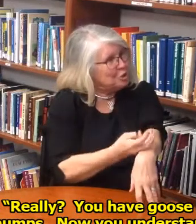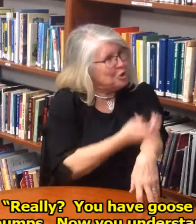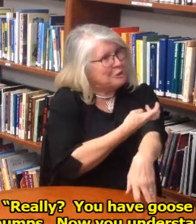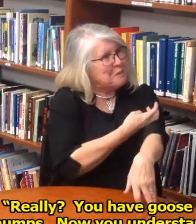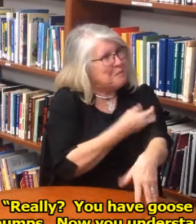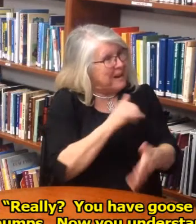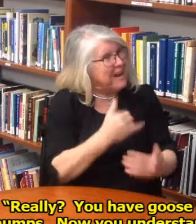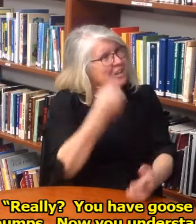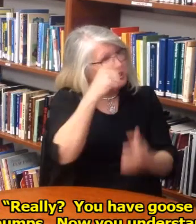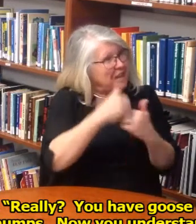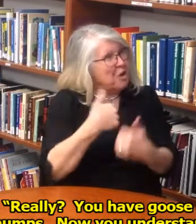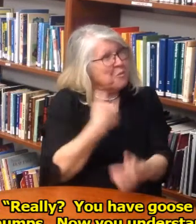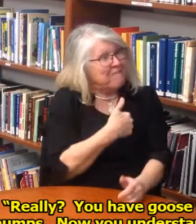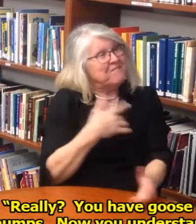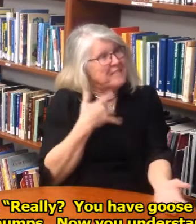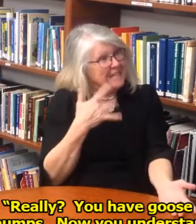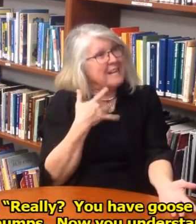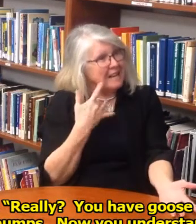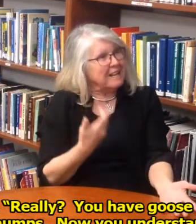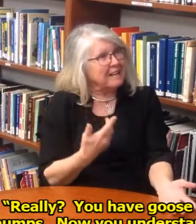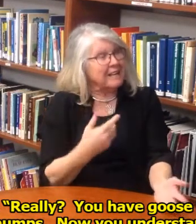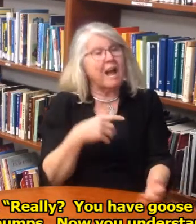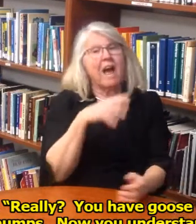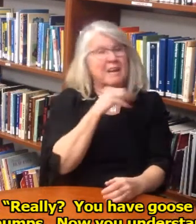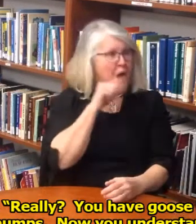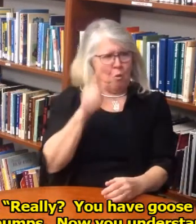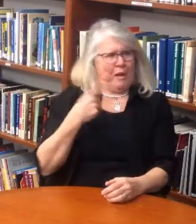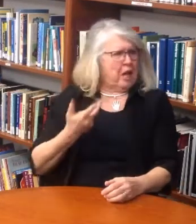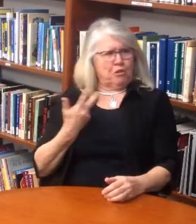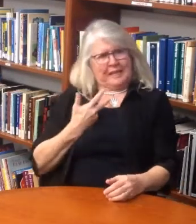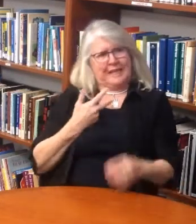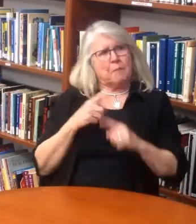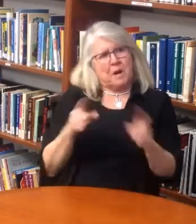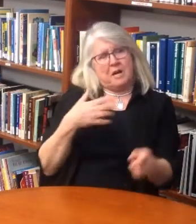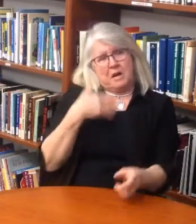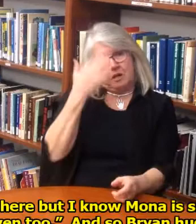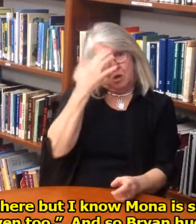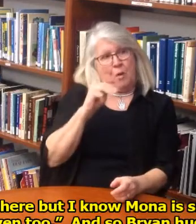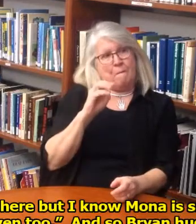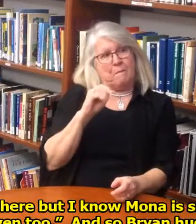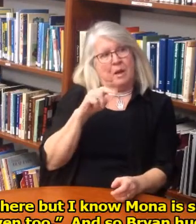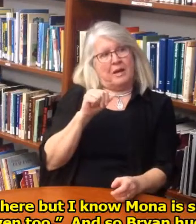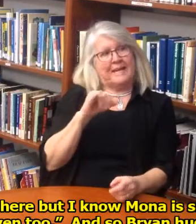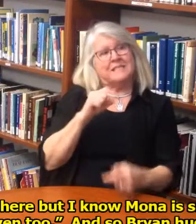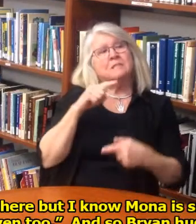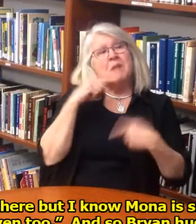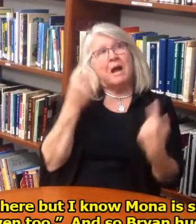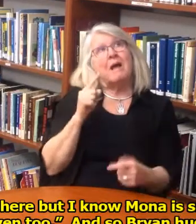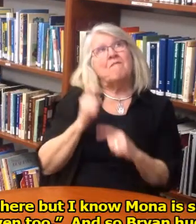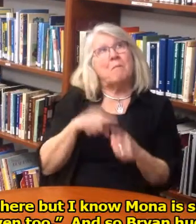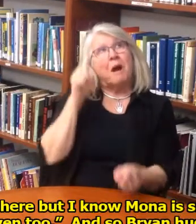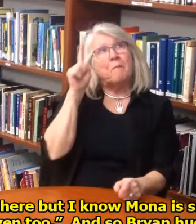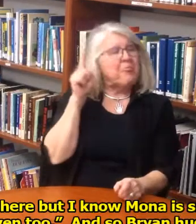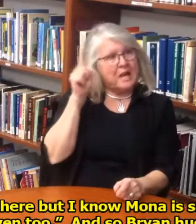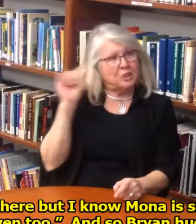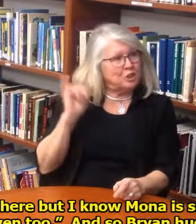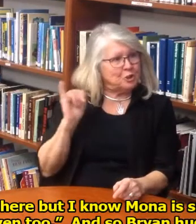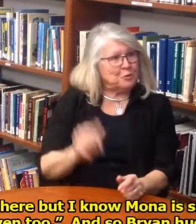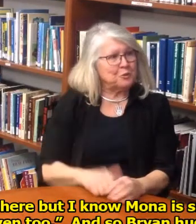"Yeah, I have goosebumps. Now you understand how good I feel." And, you know, it's just us 3 here, but I know Mona